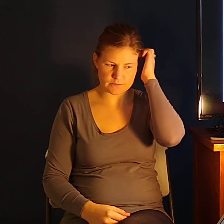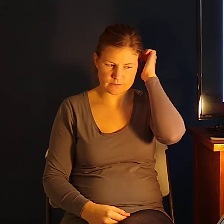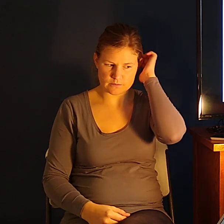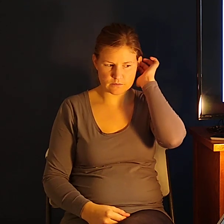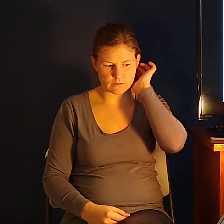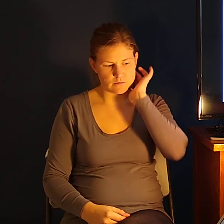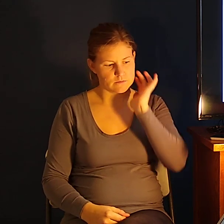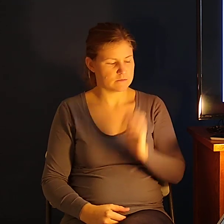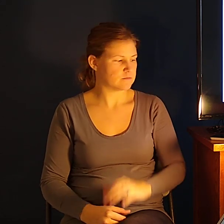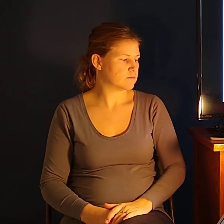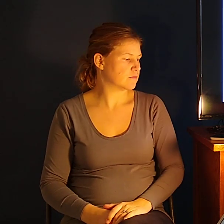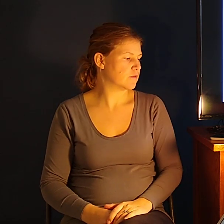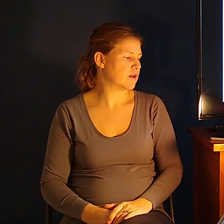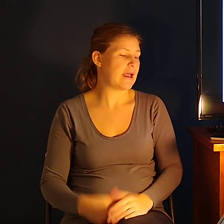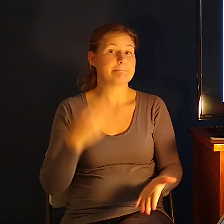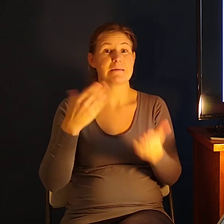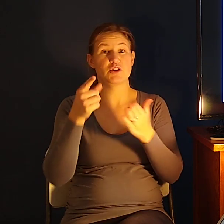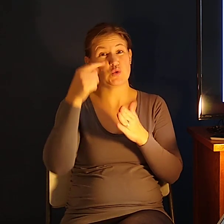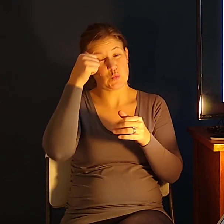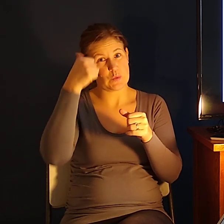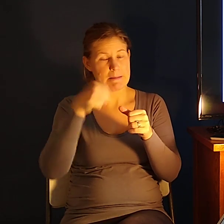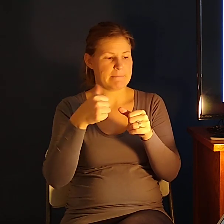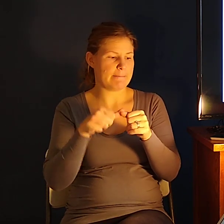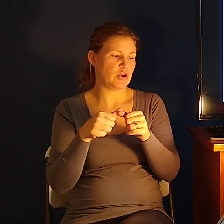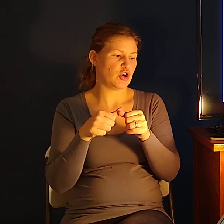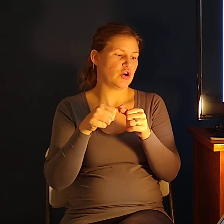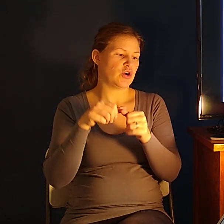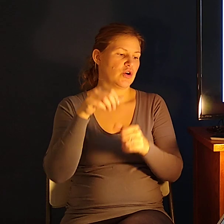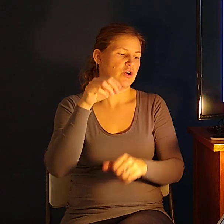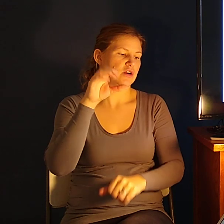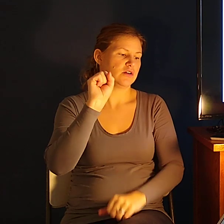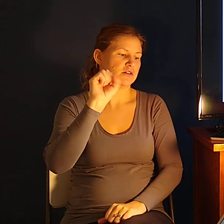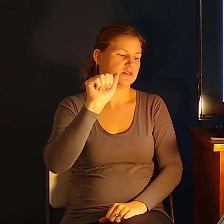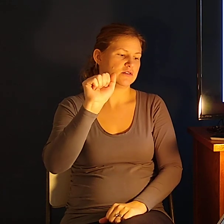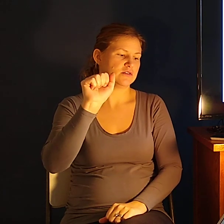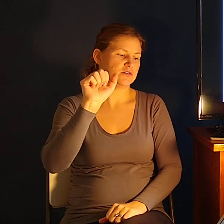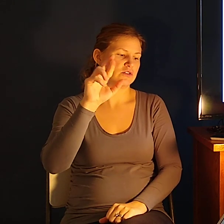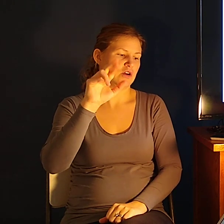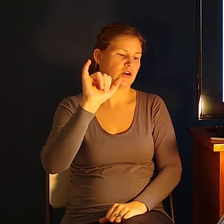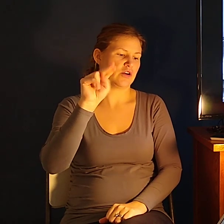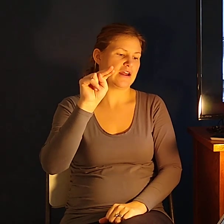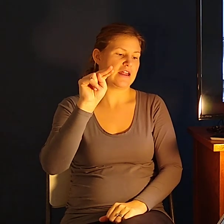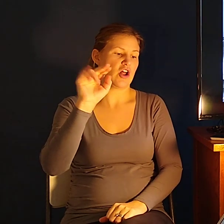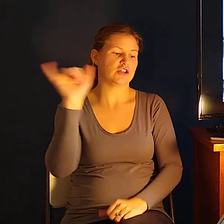And we might remember that Saarinen is responsible for building the St. Louis Arch.